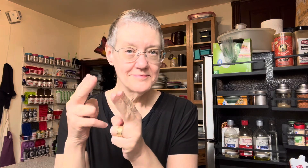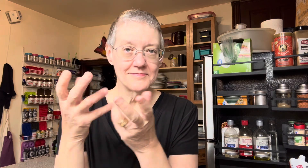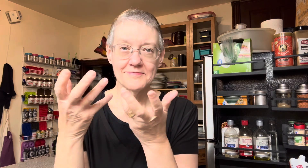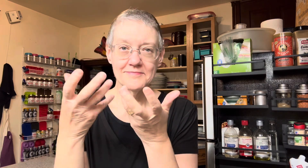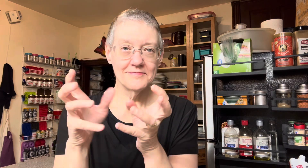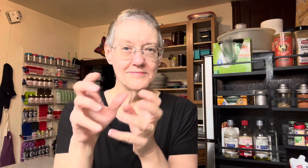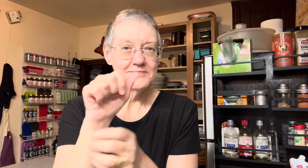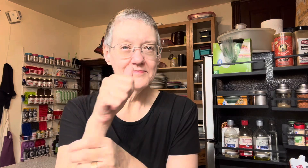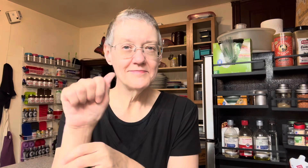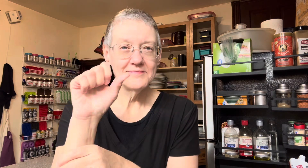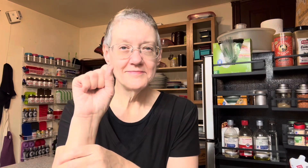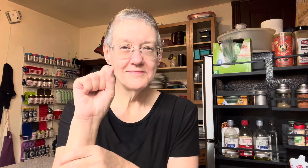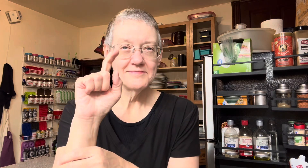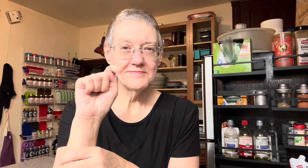tortilla dough.